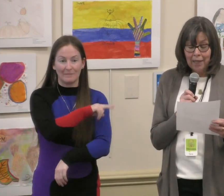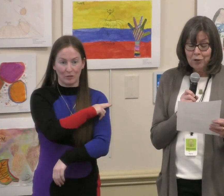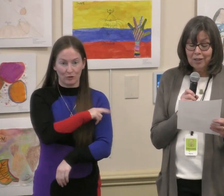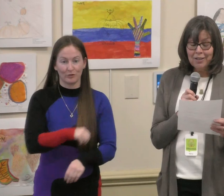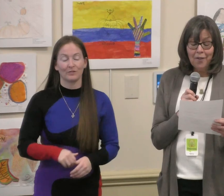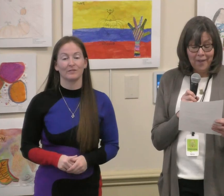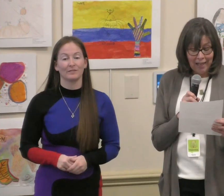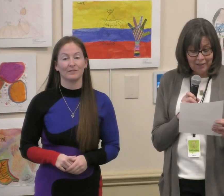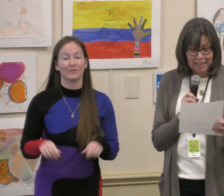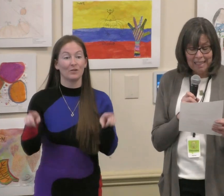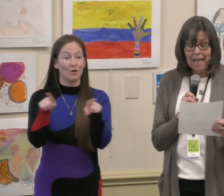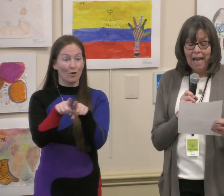adjunct.